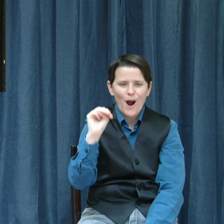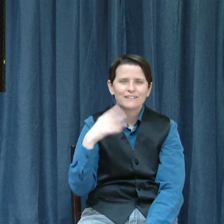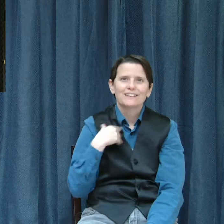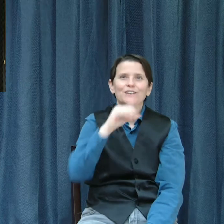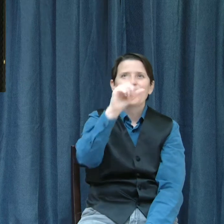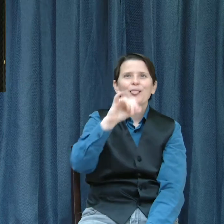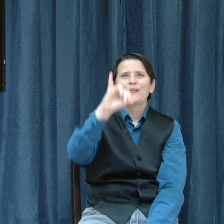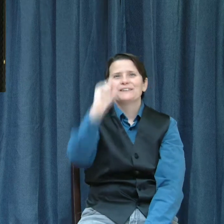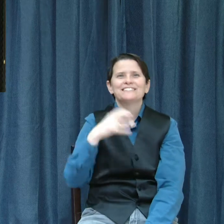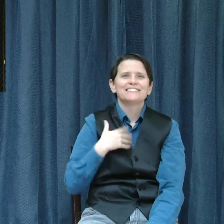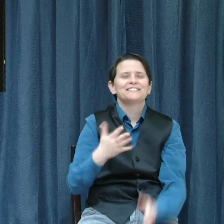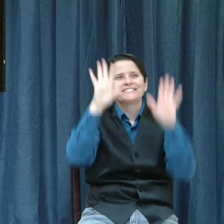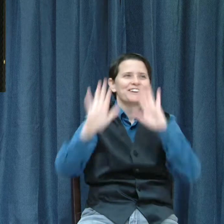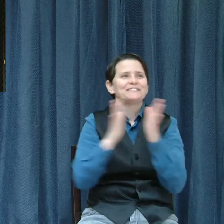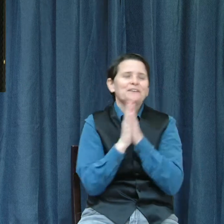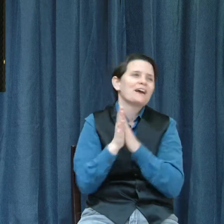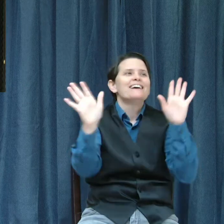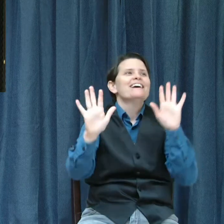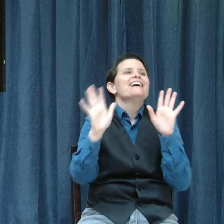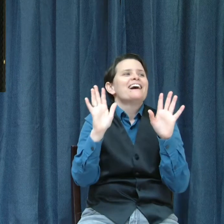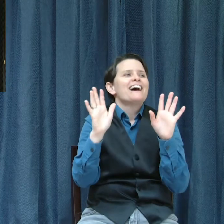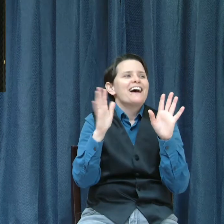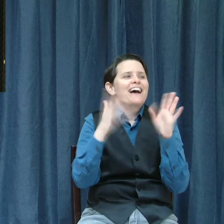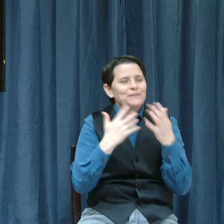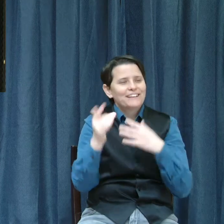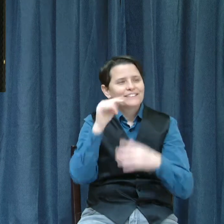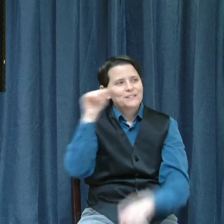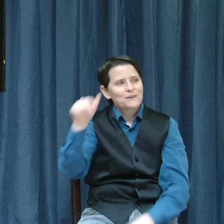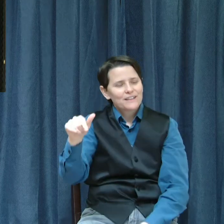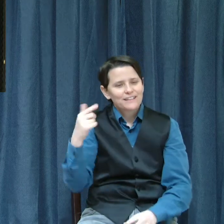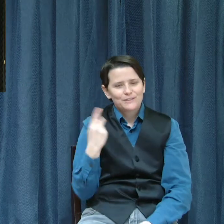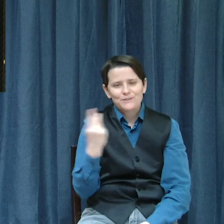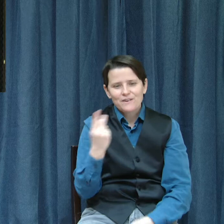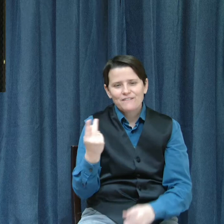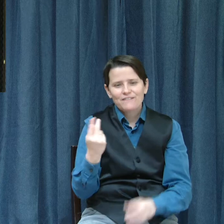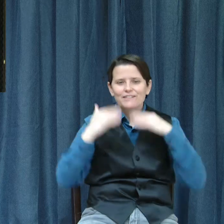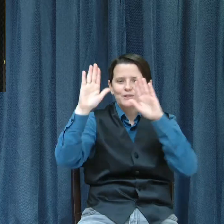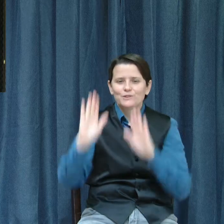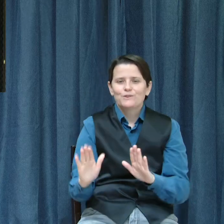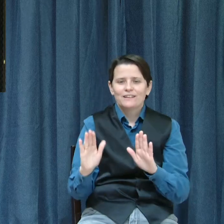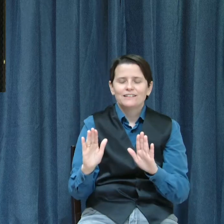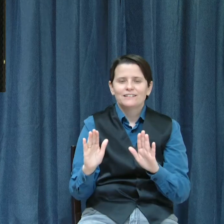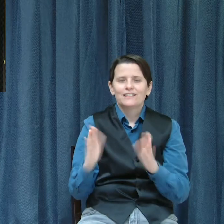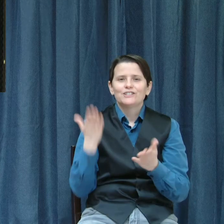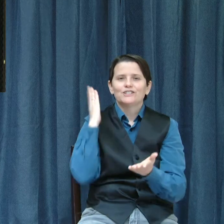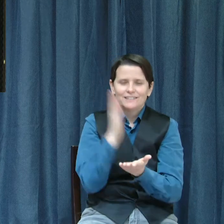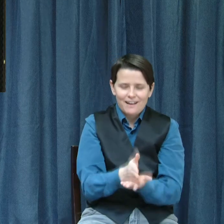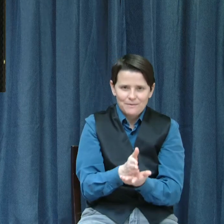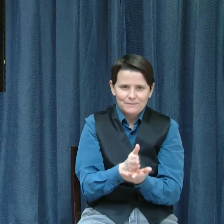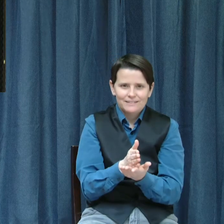Eliza. It was like really cool. But anyway, I love Lois and we had a great relationship. But she stopped. She like dead silence. Everybody looked